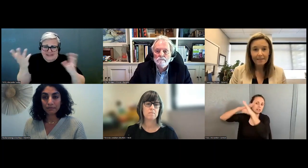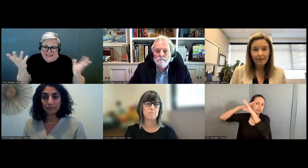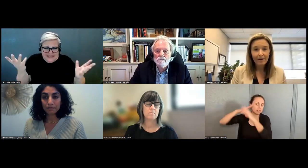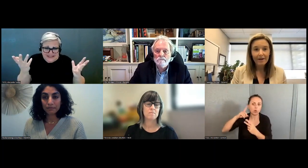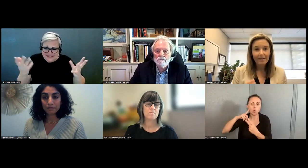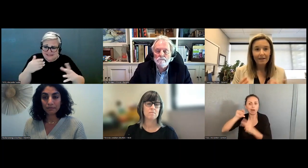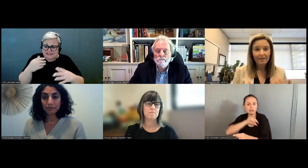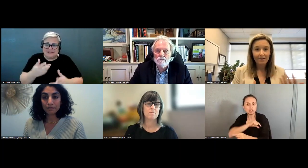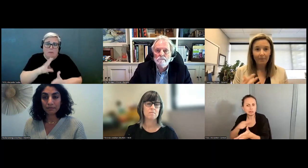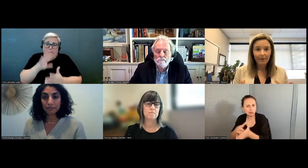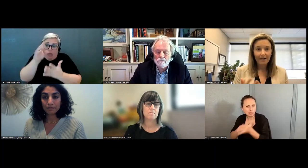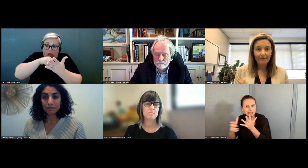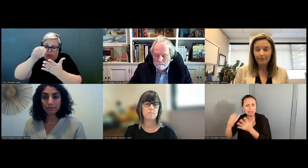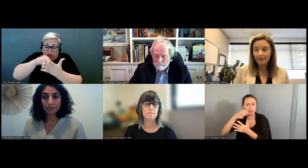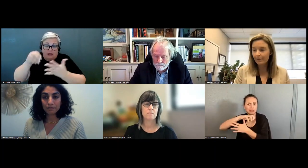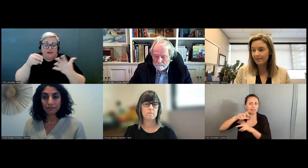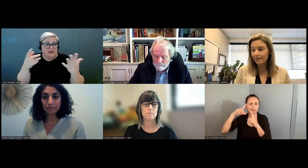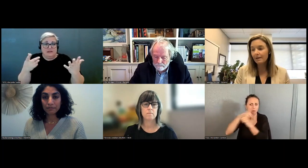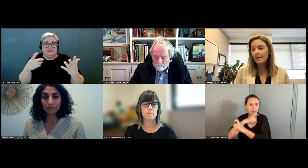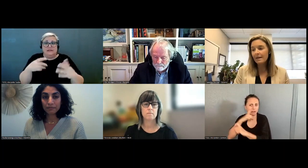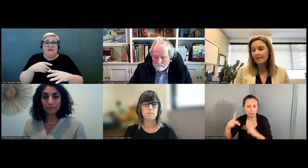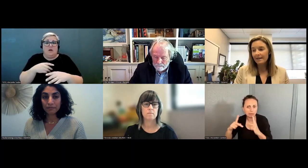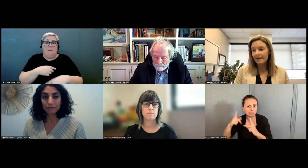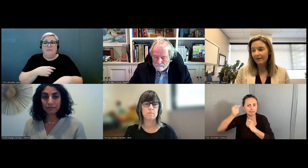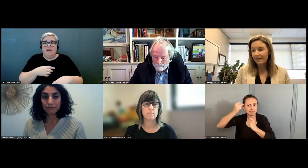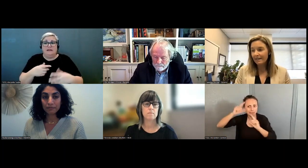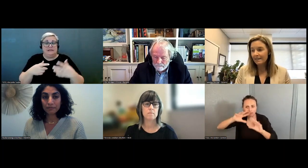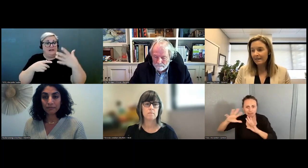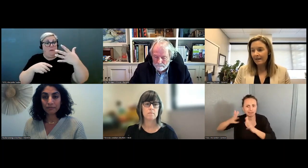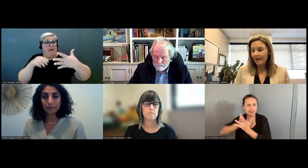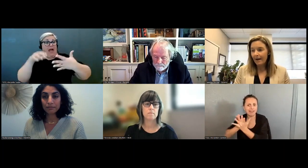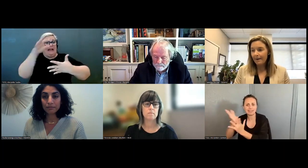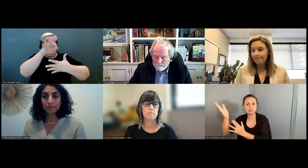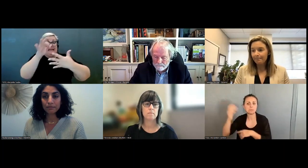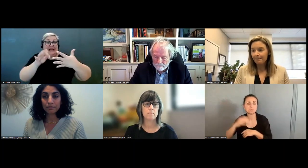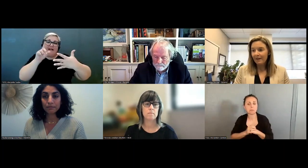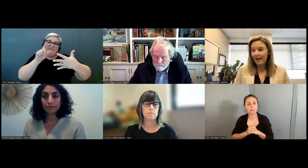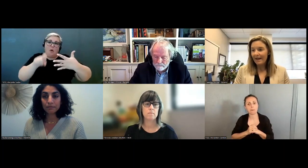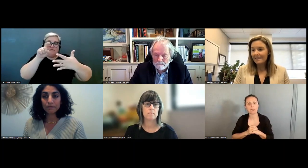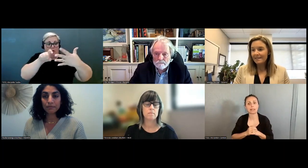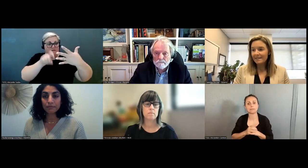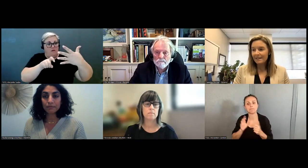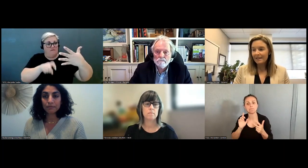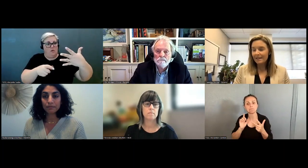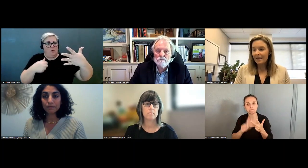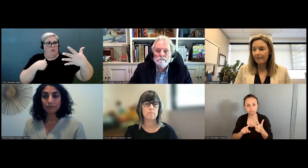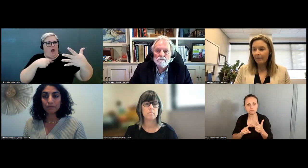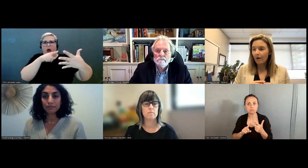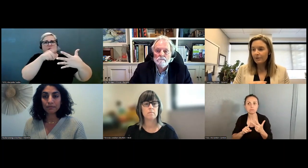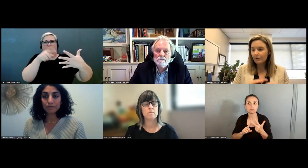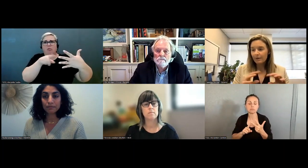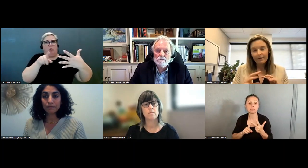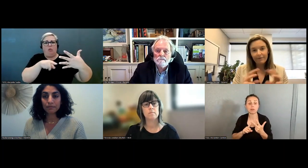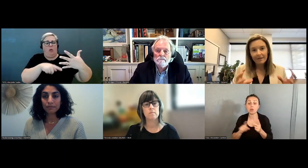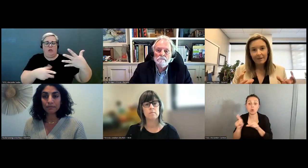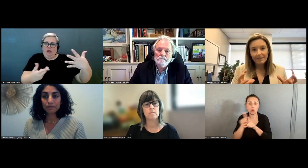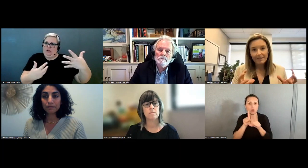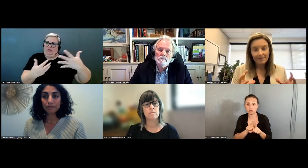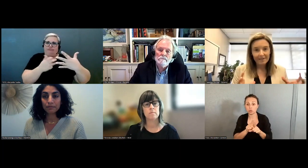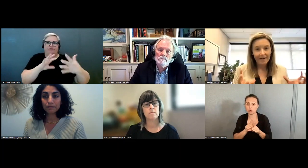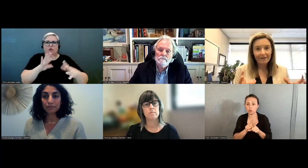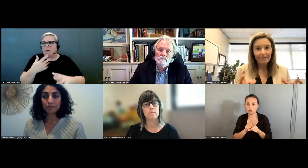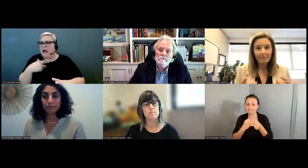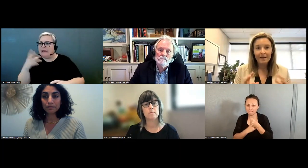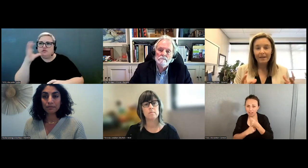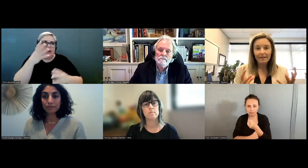eligibility criteria that is complicated for people to navigate, and also the